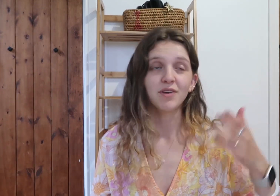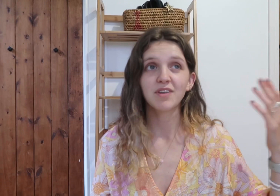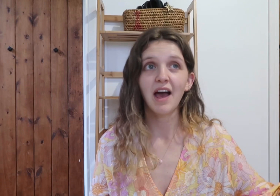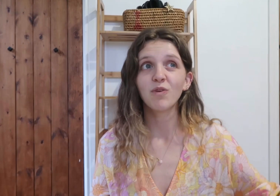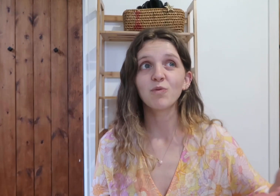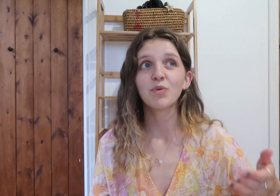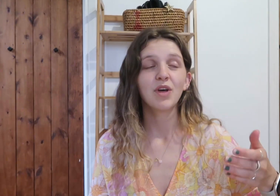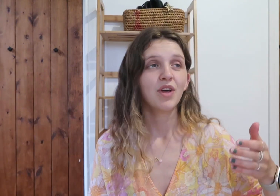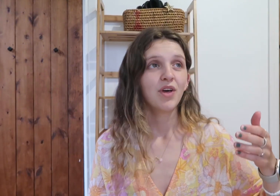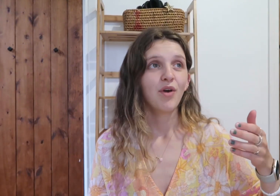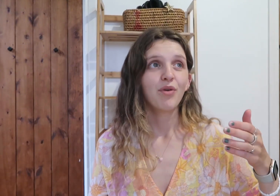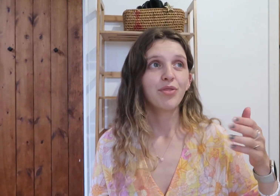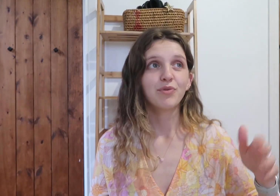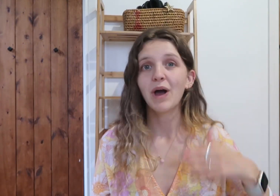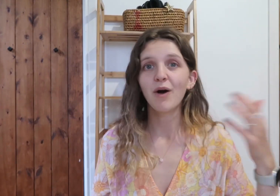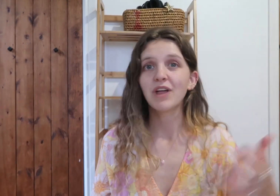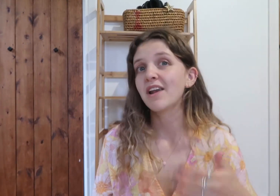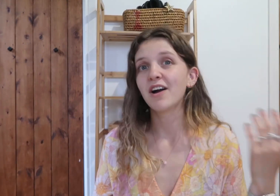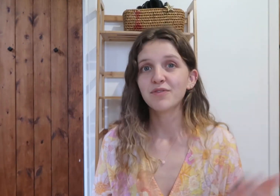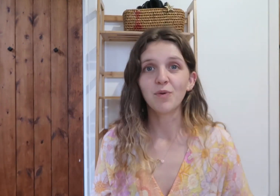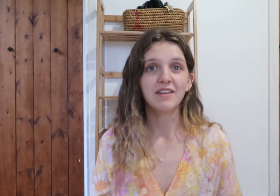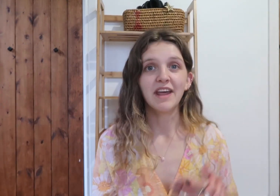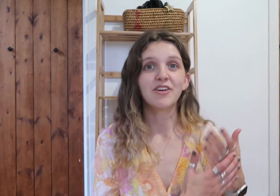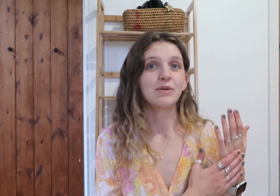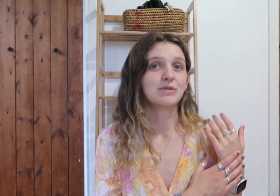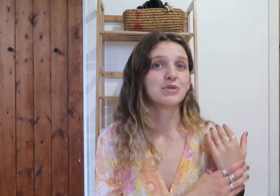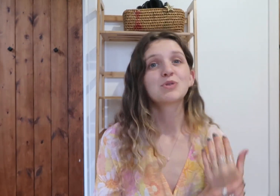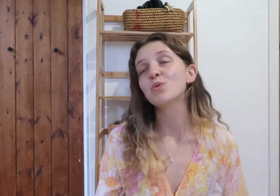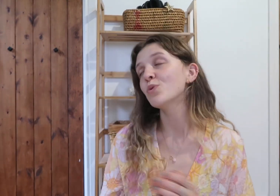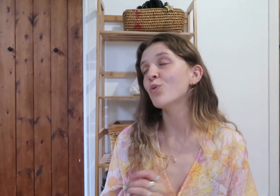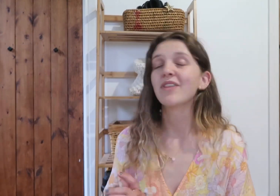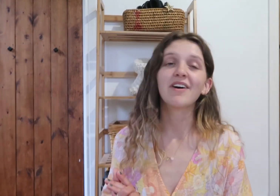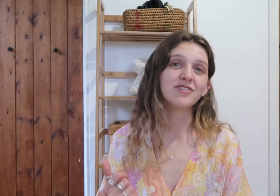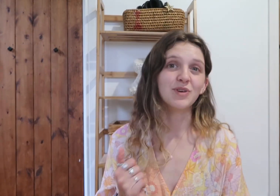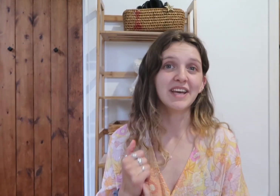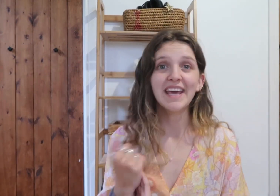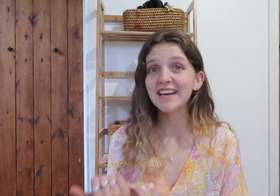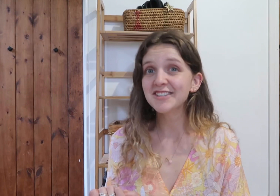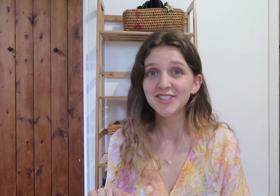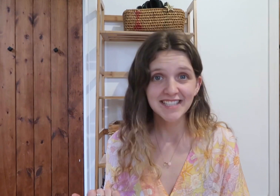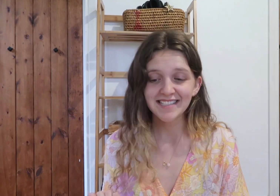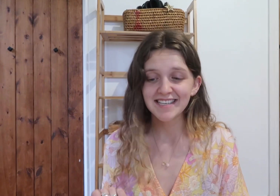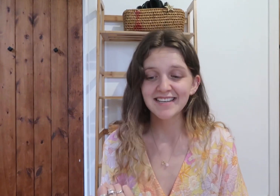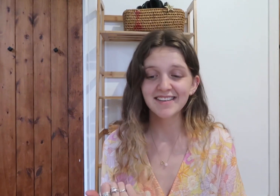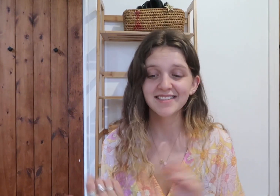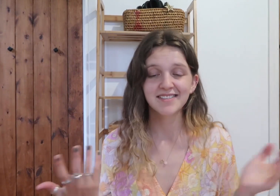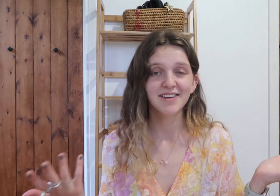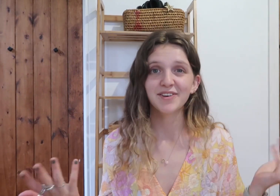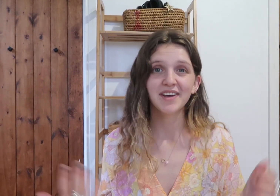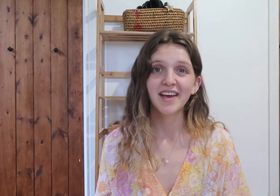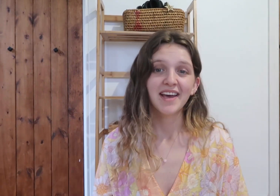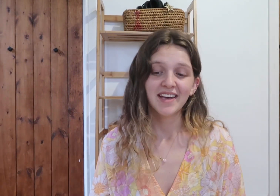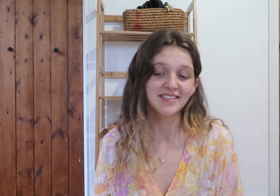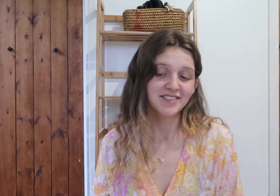to help throughout their life when they're going to school, when they're doing English GCSEs. So it's just